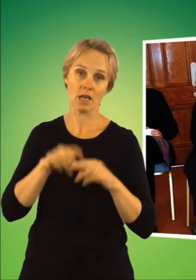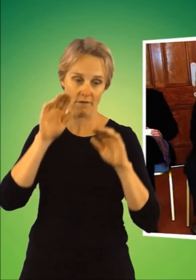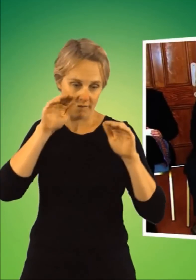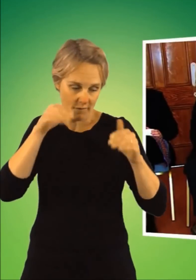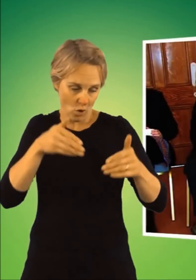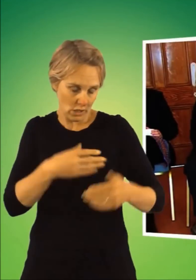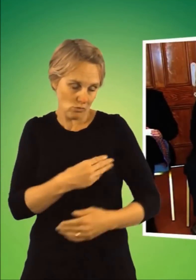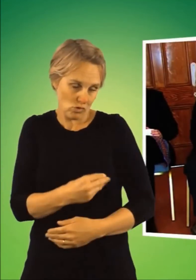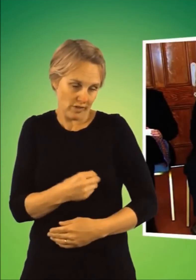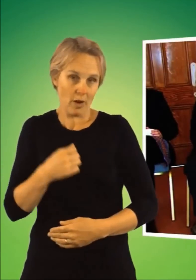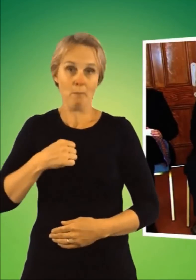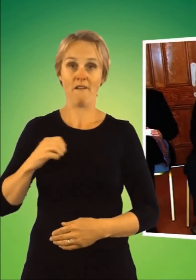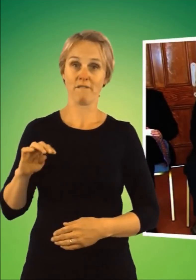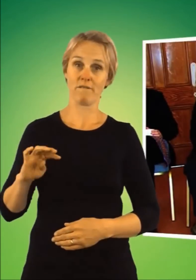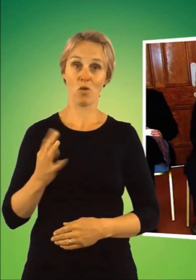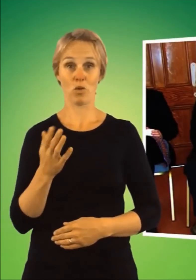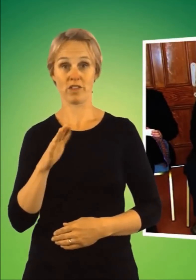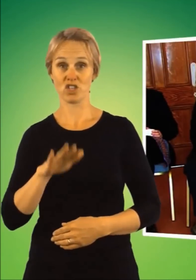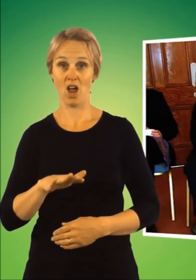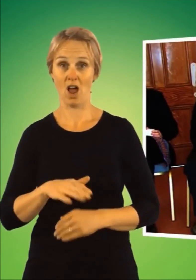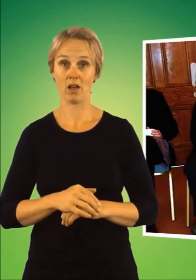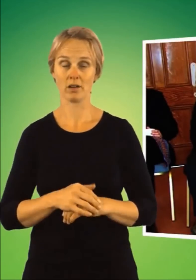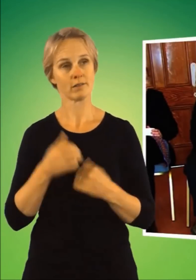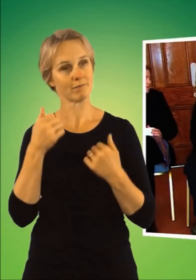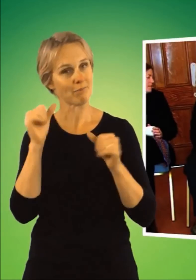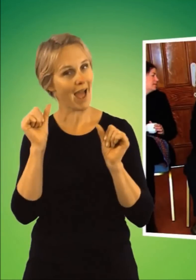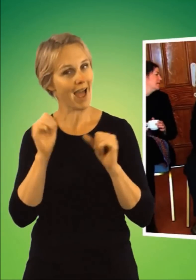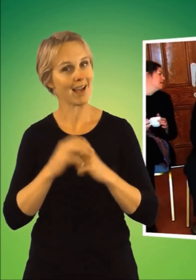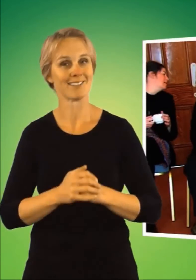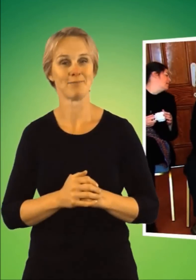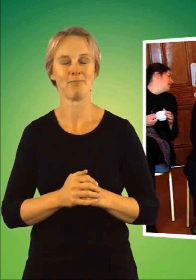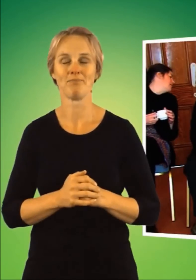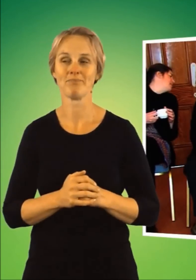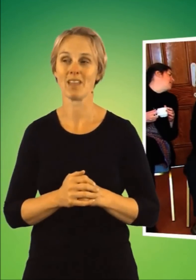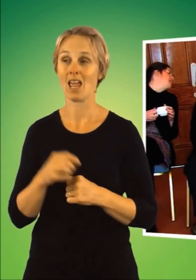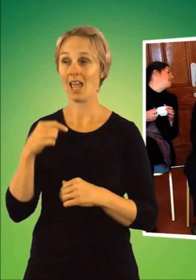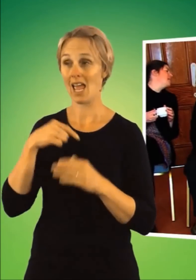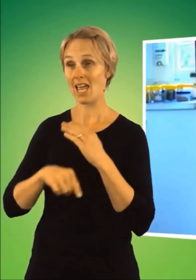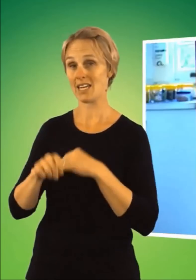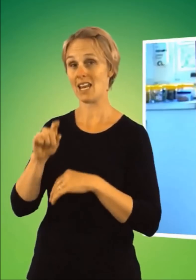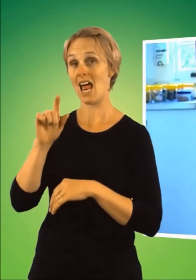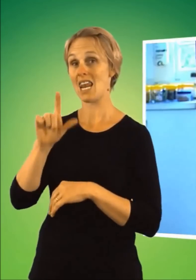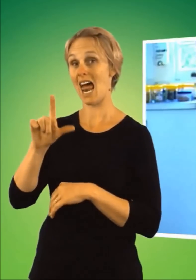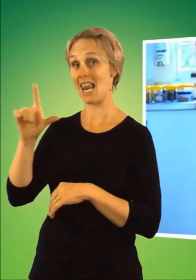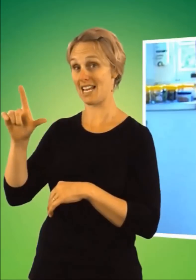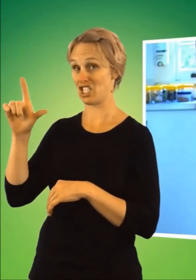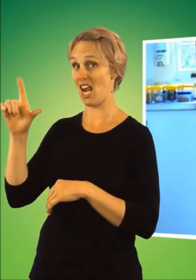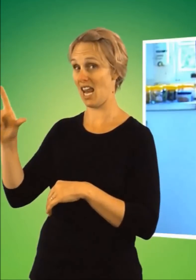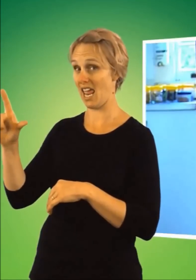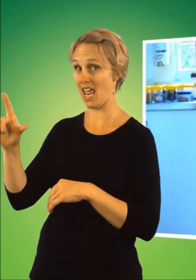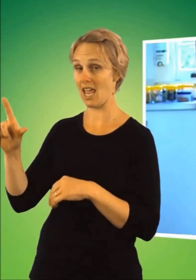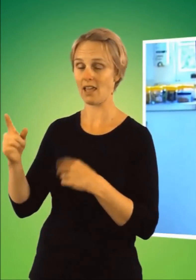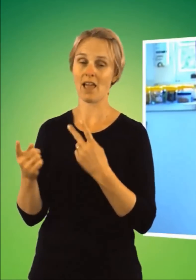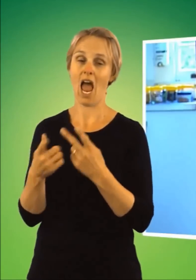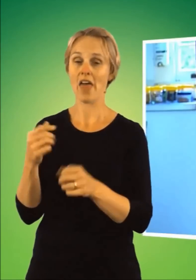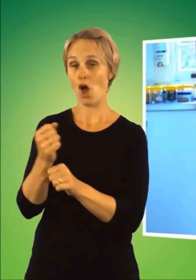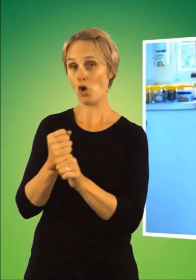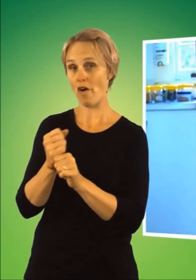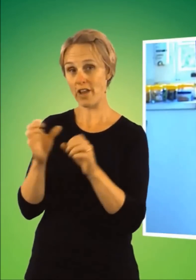couch and concentrate on getting things right with him. And we did. Being around a breastfeeding woman actually, but also